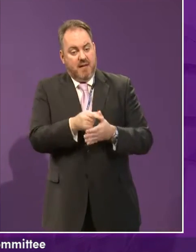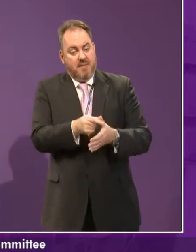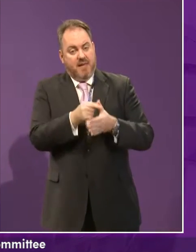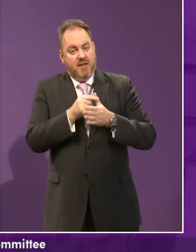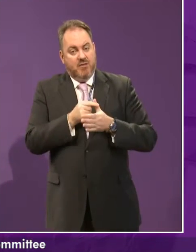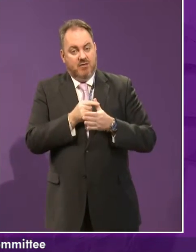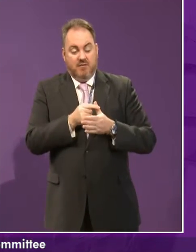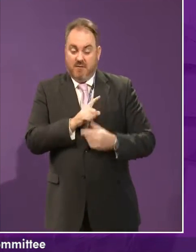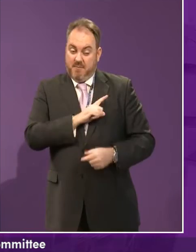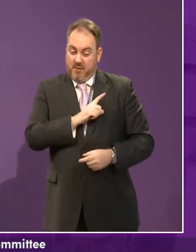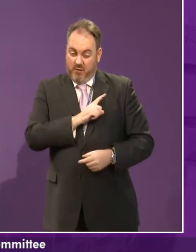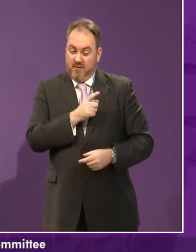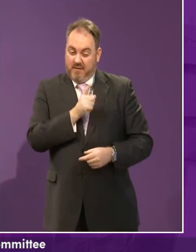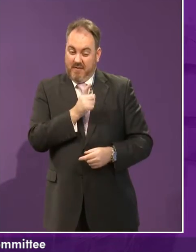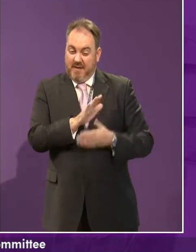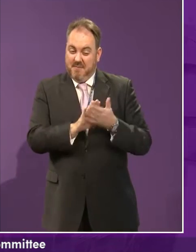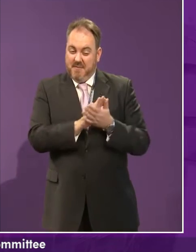more